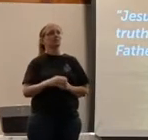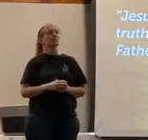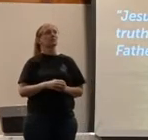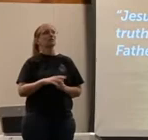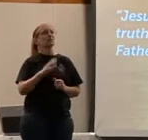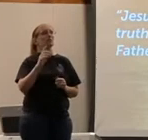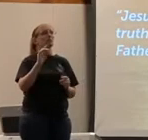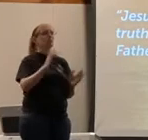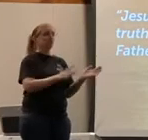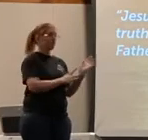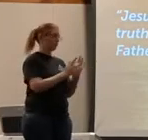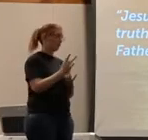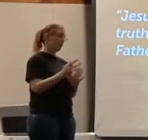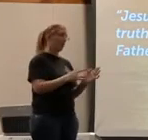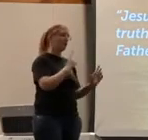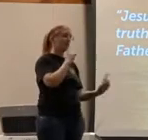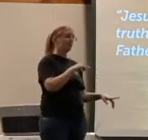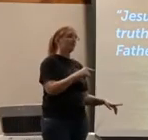Jesus answered.